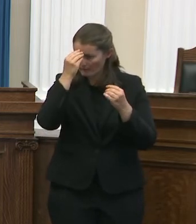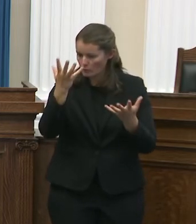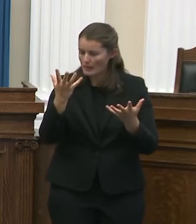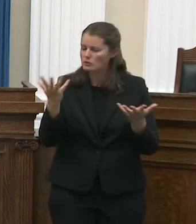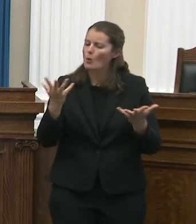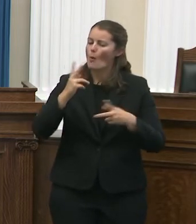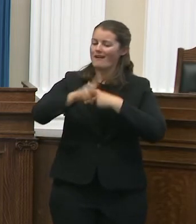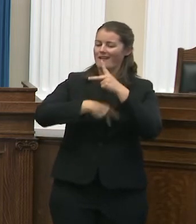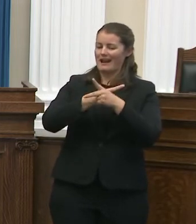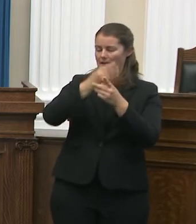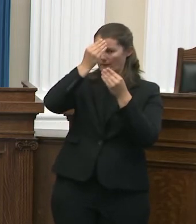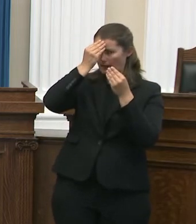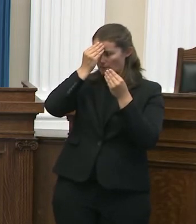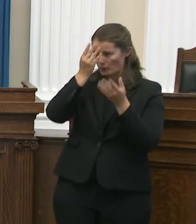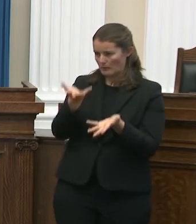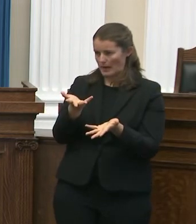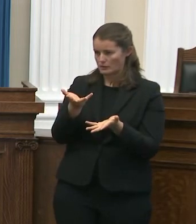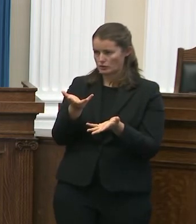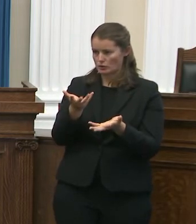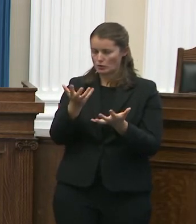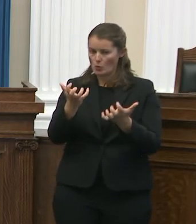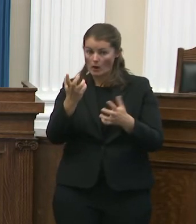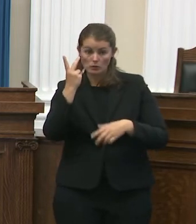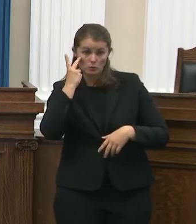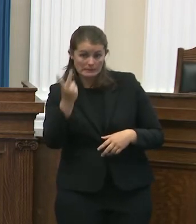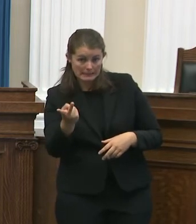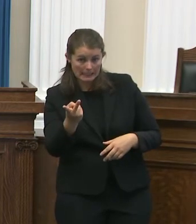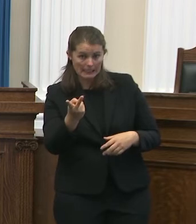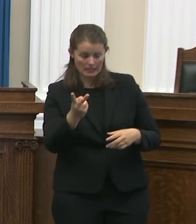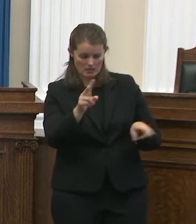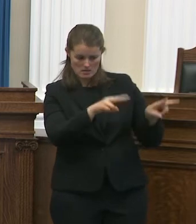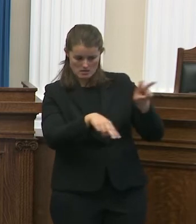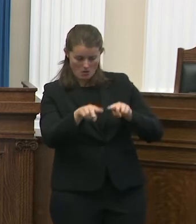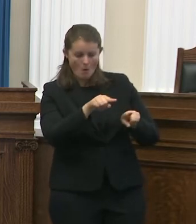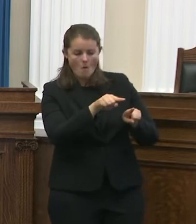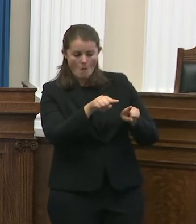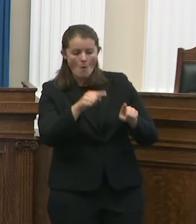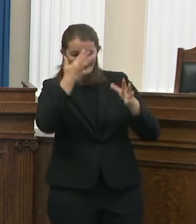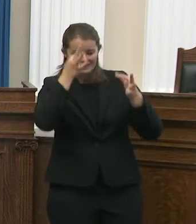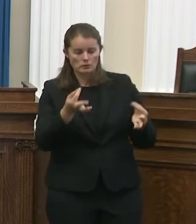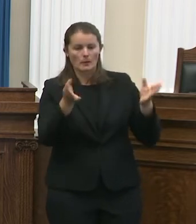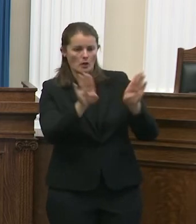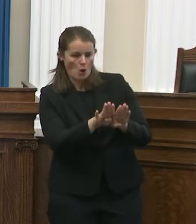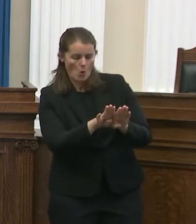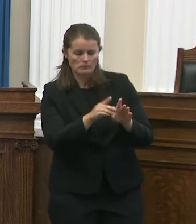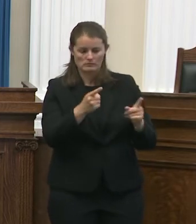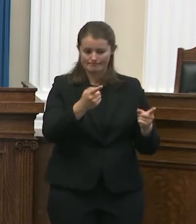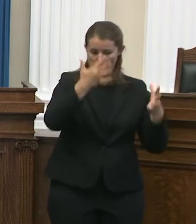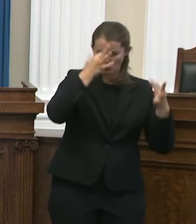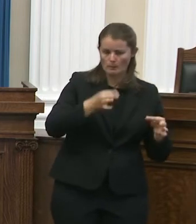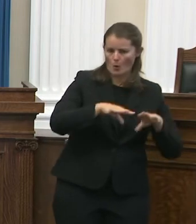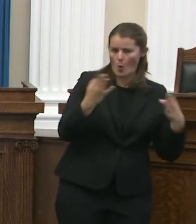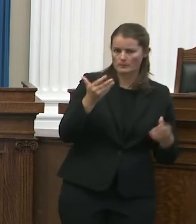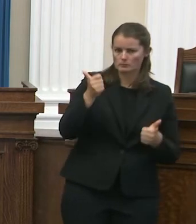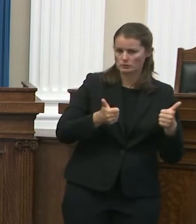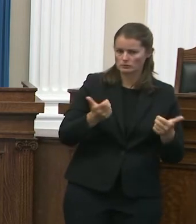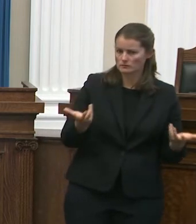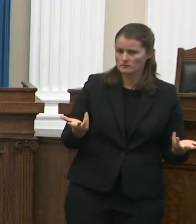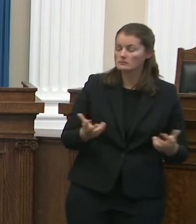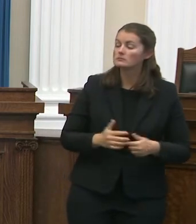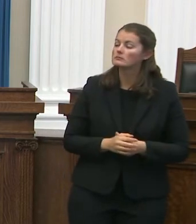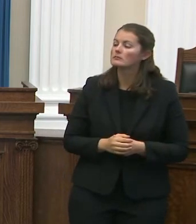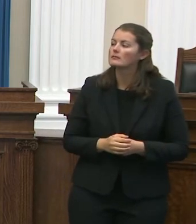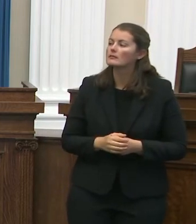for in determining the future of openings and closures in those locations? Yeah, pools is a little bit more complicated because you've